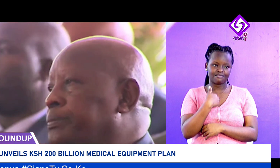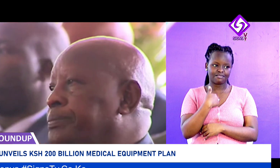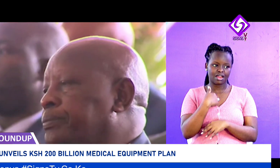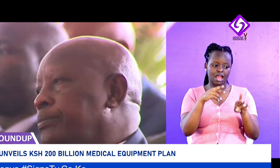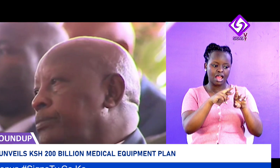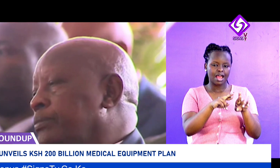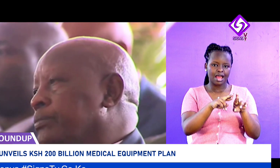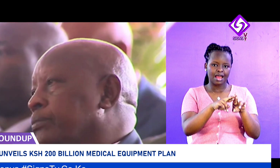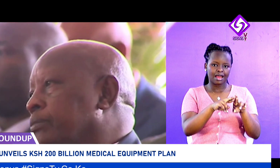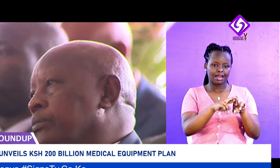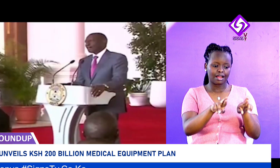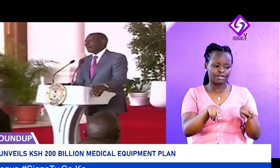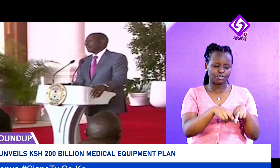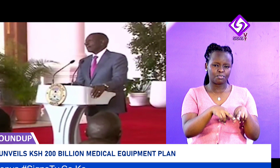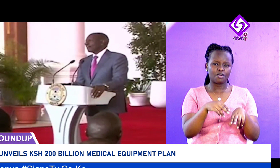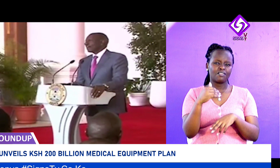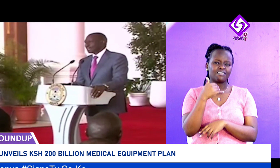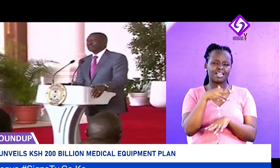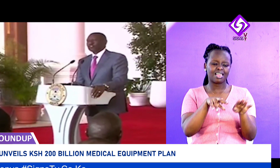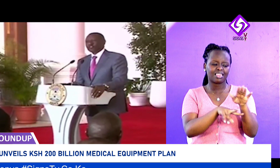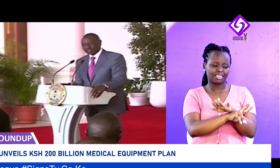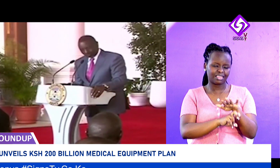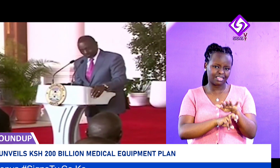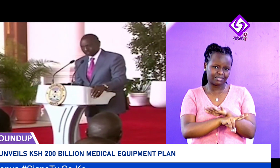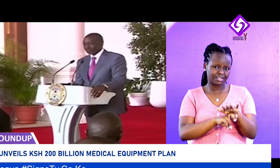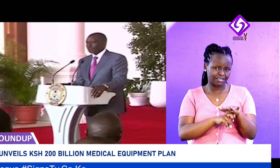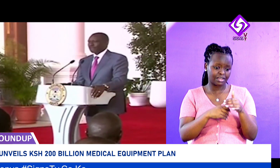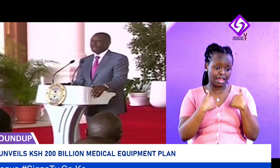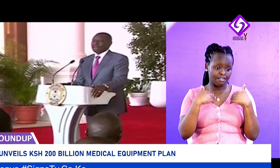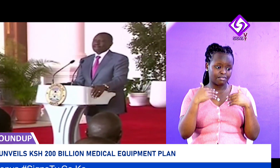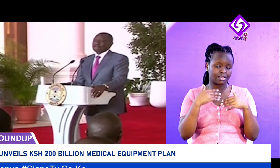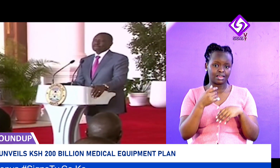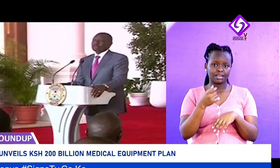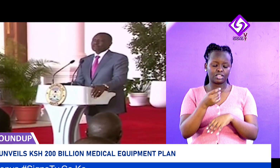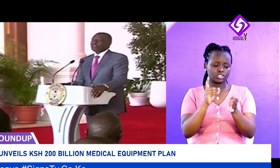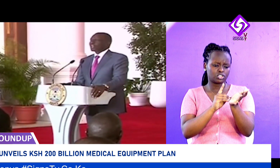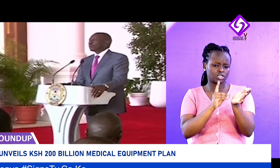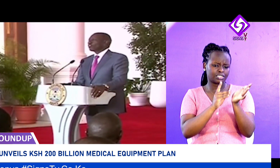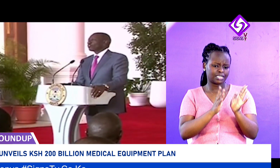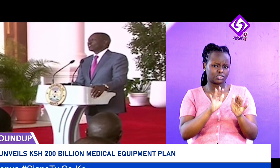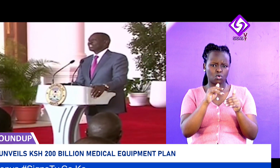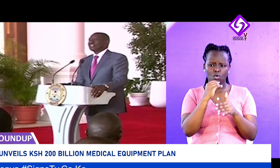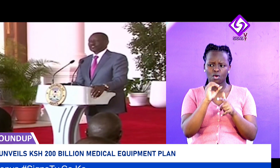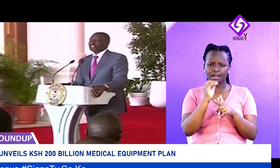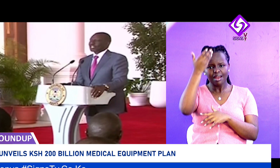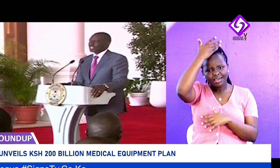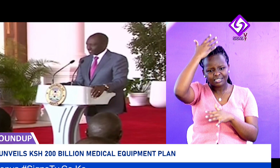theft. There are health professionals that we will not only cancel their